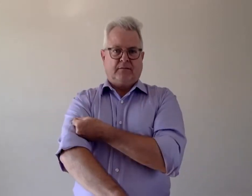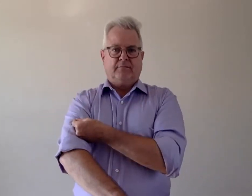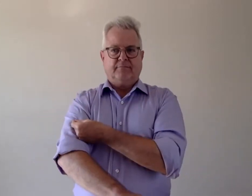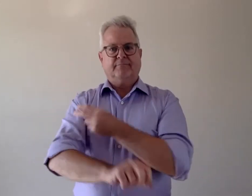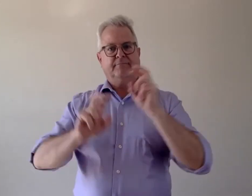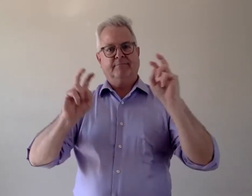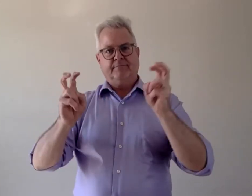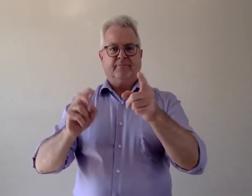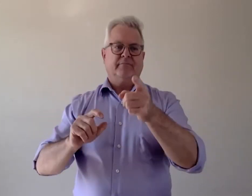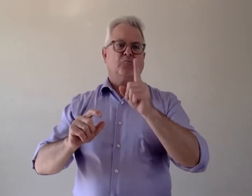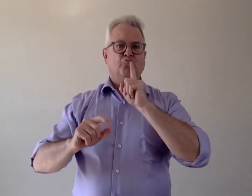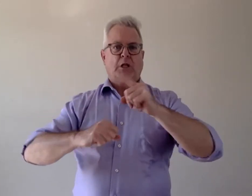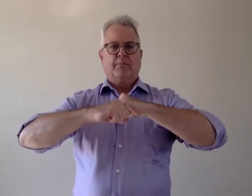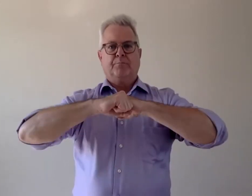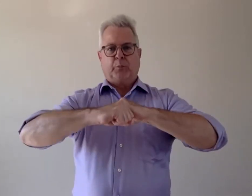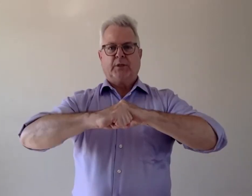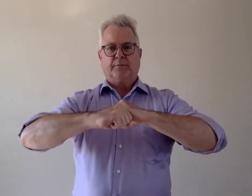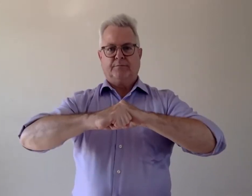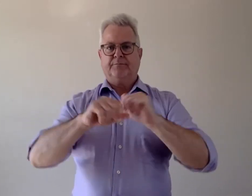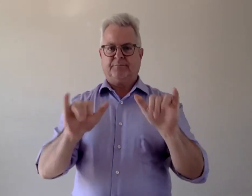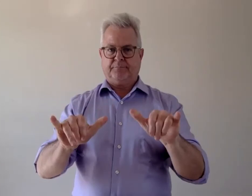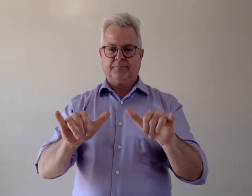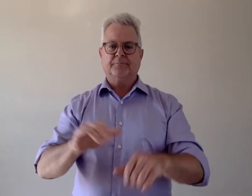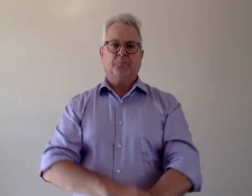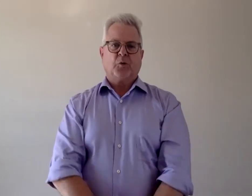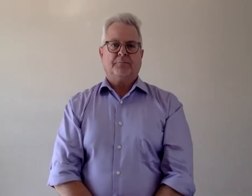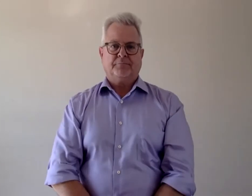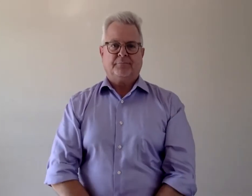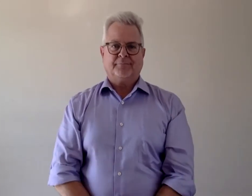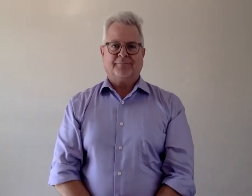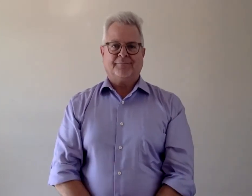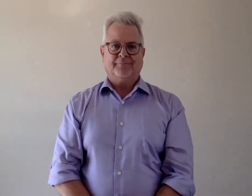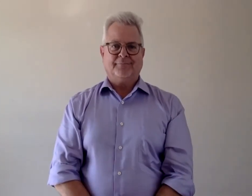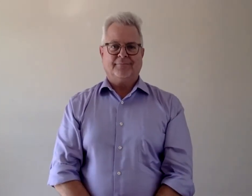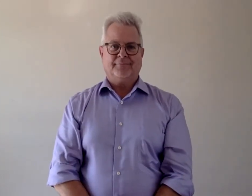After that 2 weeks, you are considered fully vaccinated and protected.